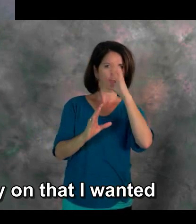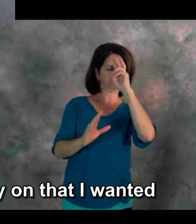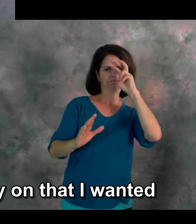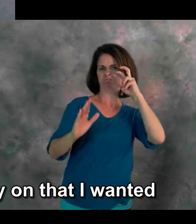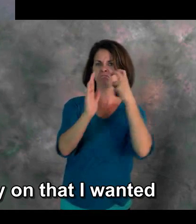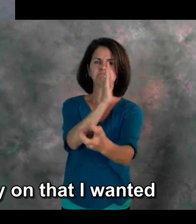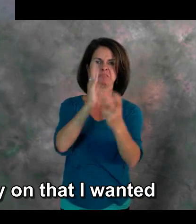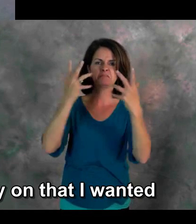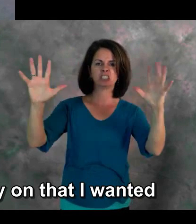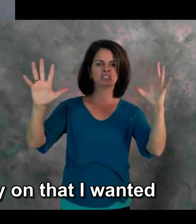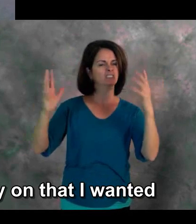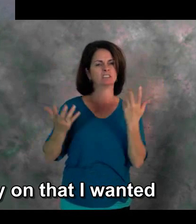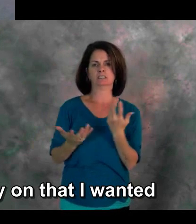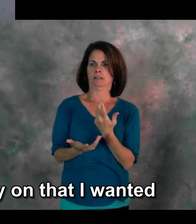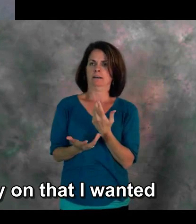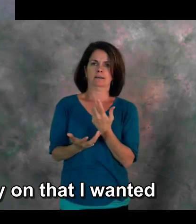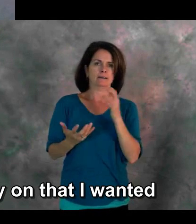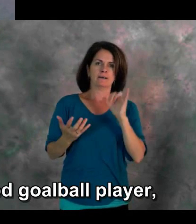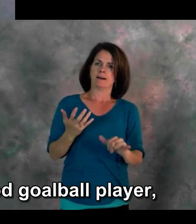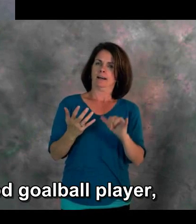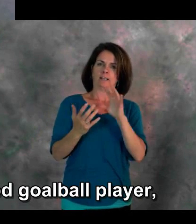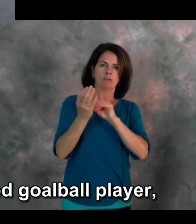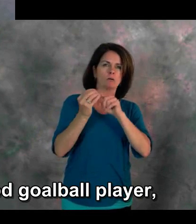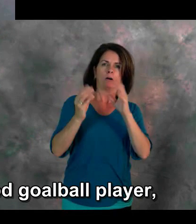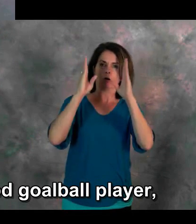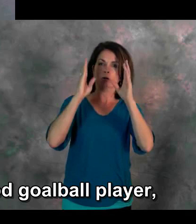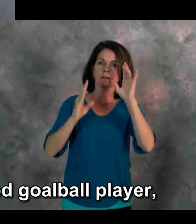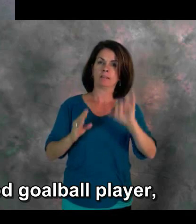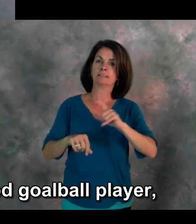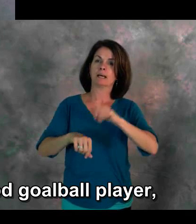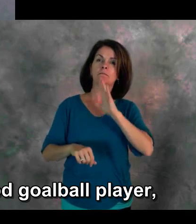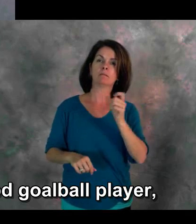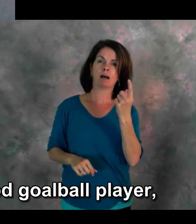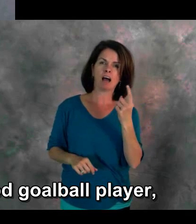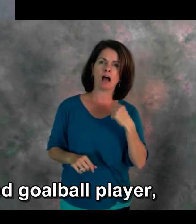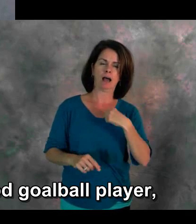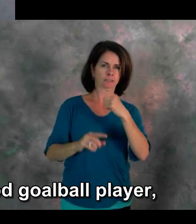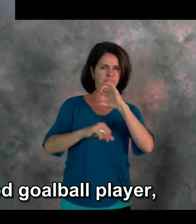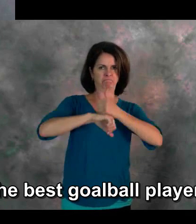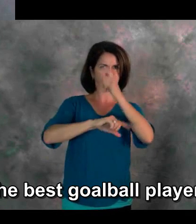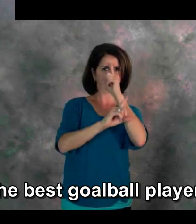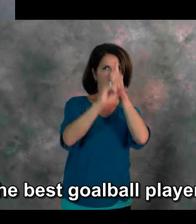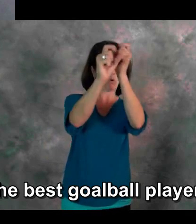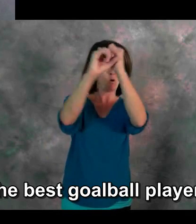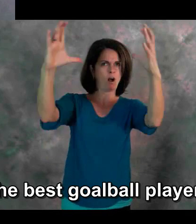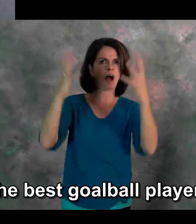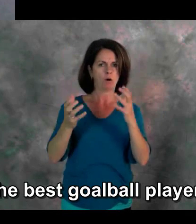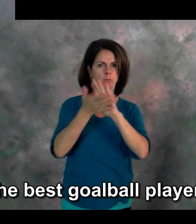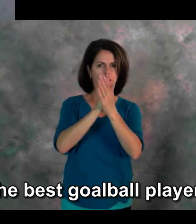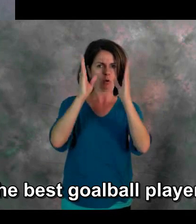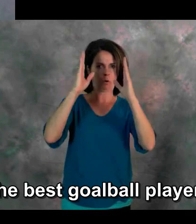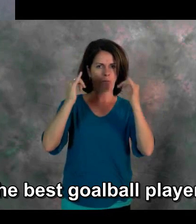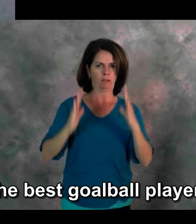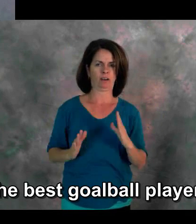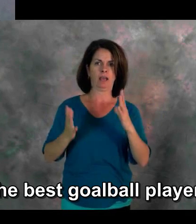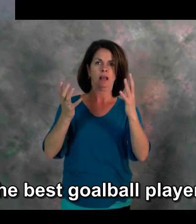and I knew from that day on that I wanted to be not only a good goalball player, but I wanted to be one of